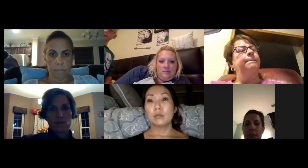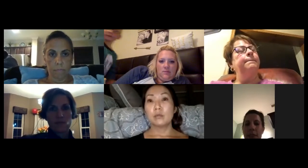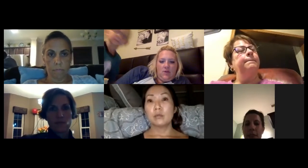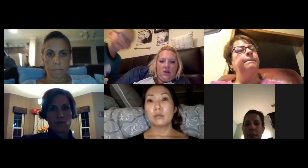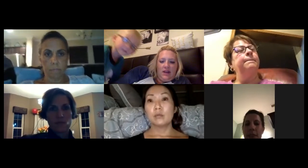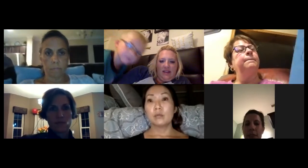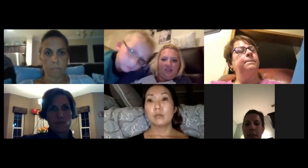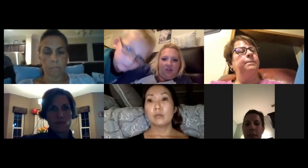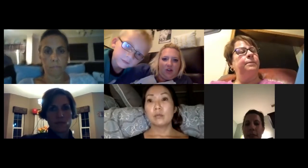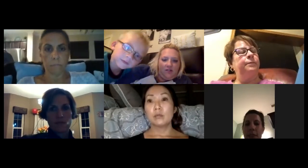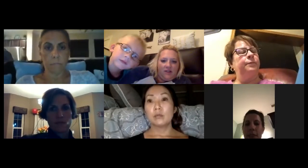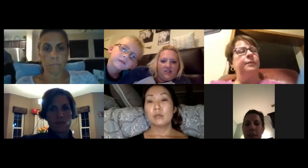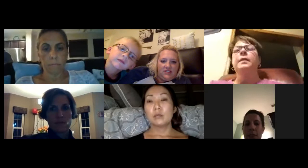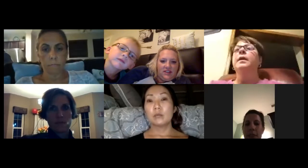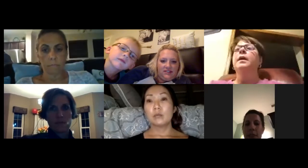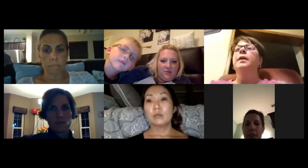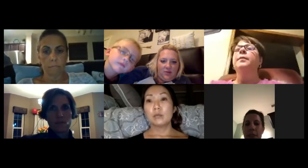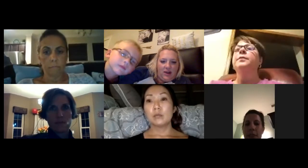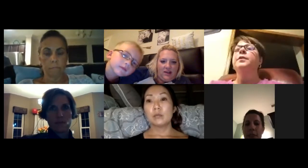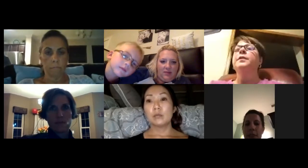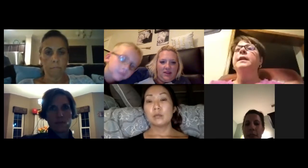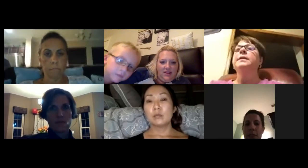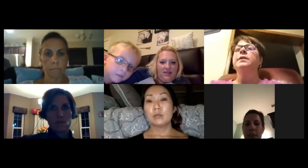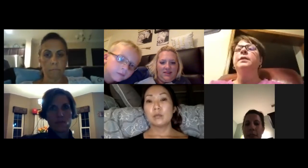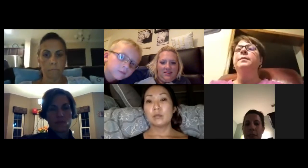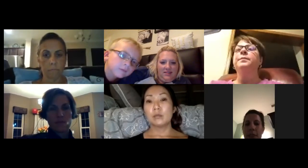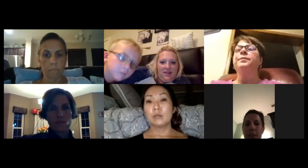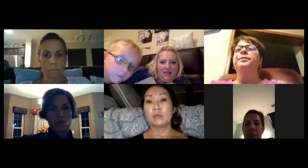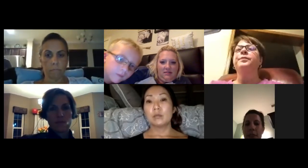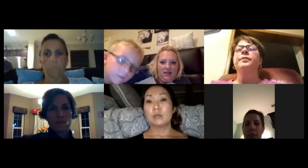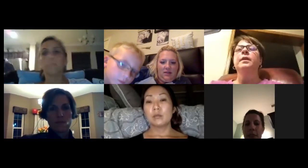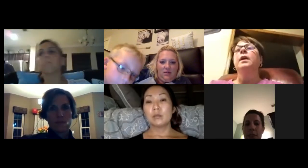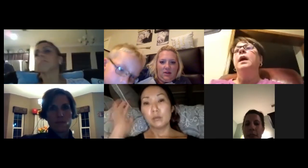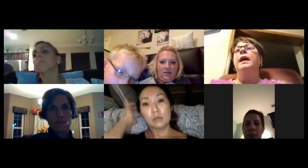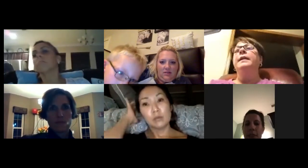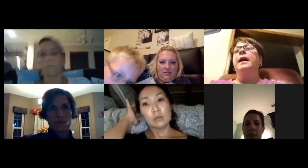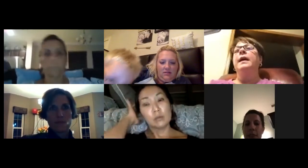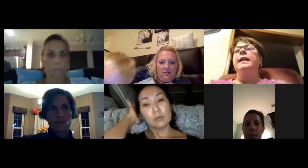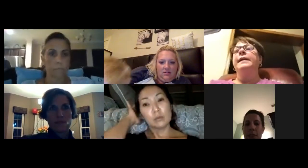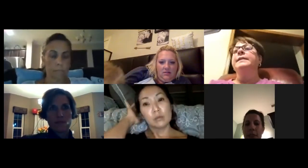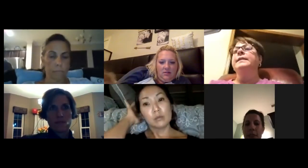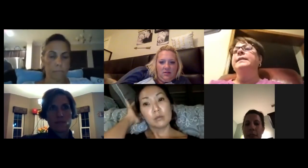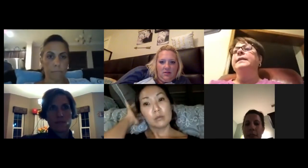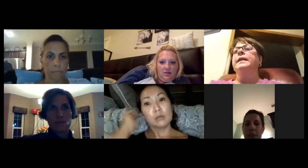I think those are good foundations. Like I said, we're not going to be. It's good. Yeah, I think we're good. And honestly, if you